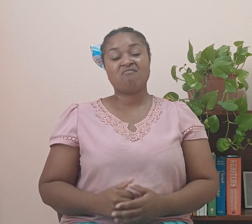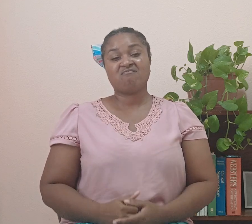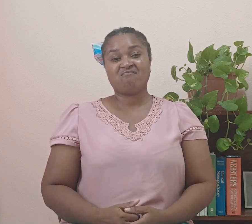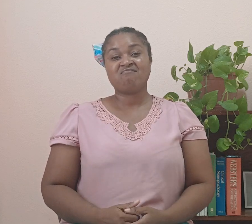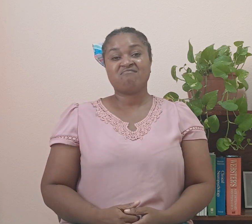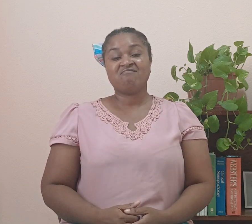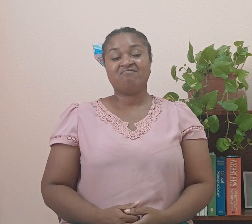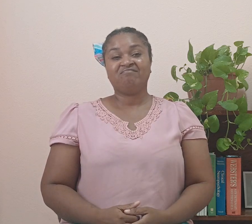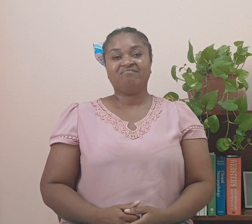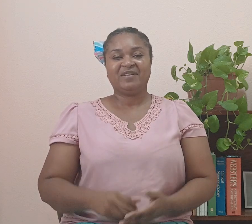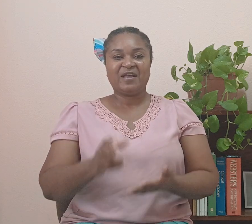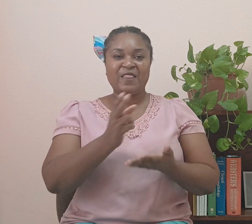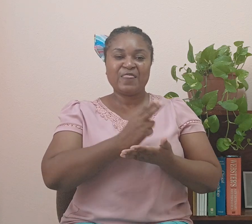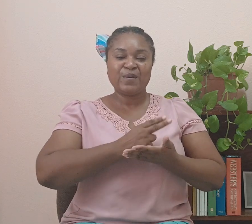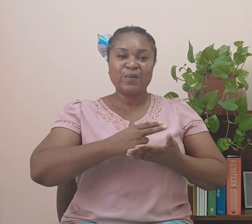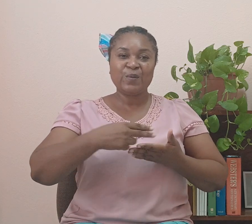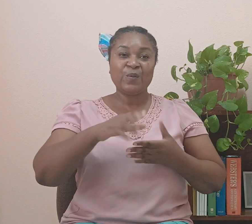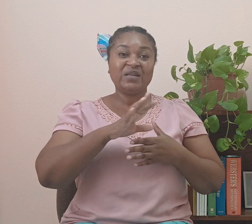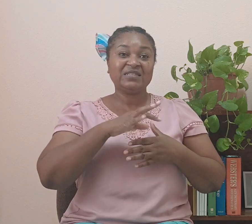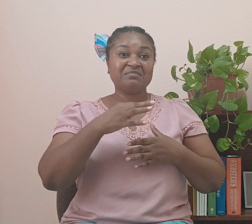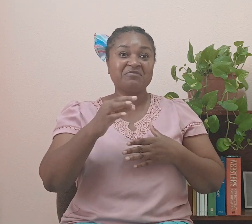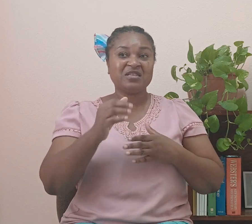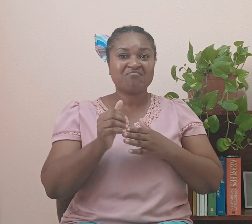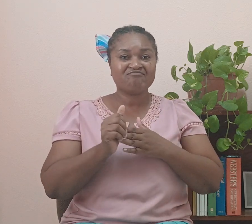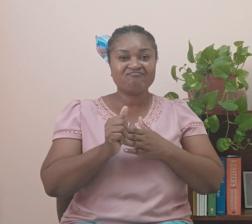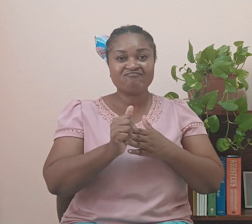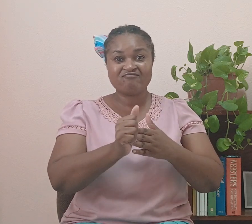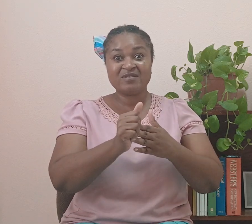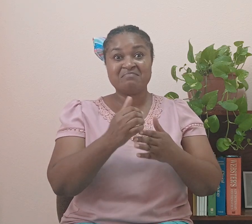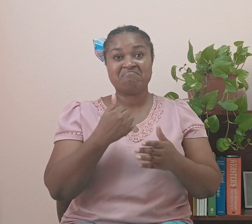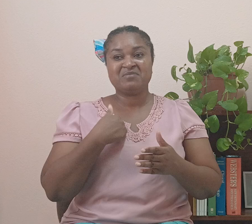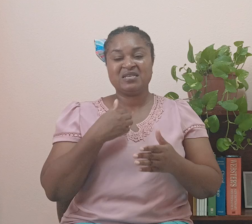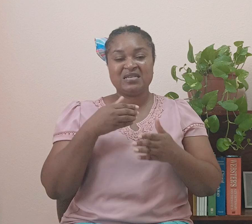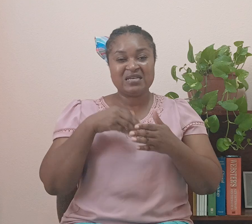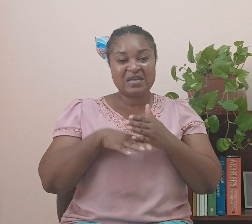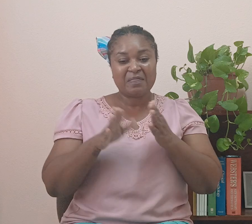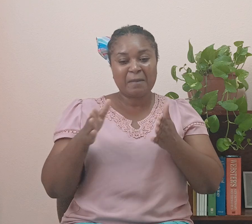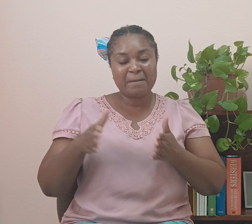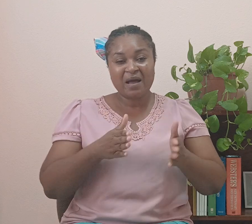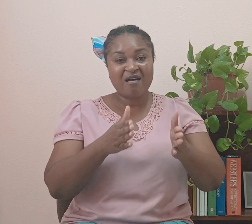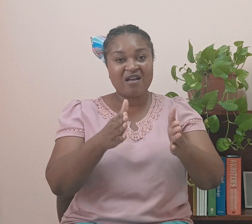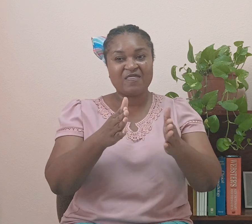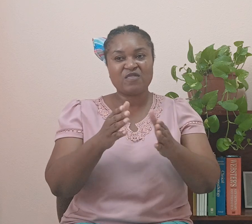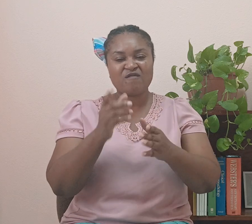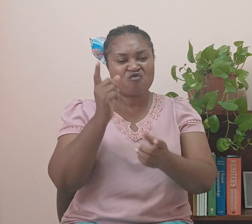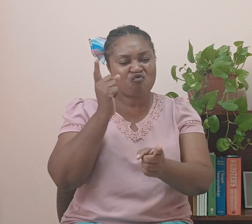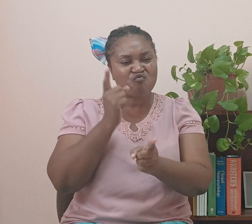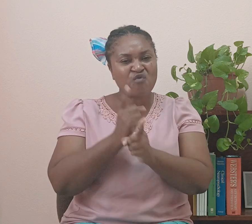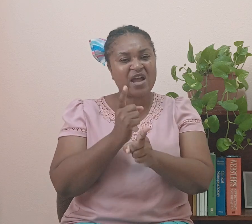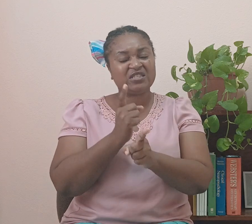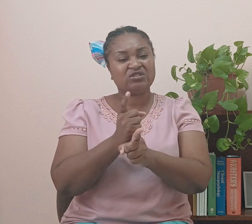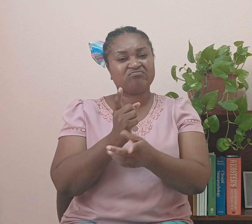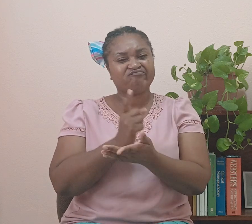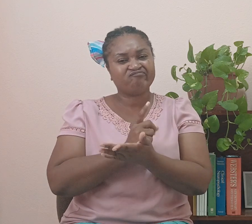The Holy Spirit has led me in the paths of righteousness from the minute